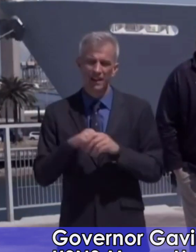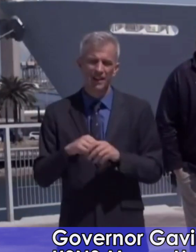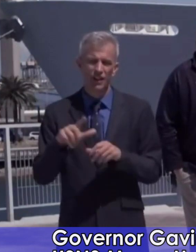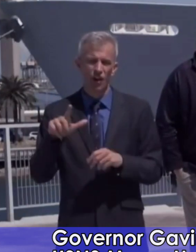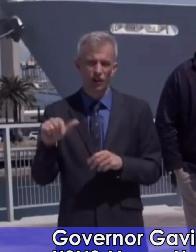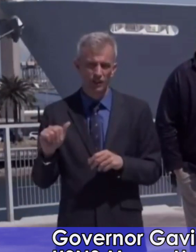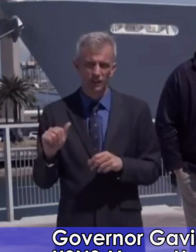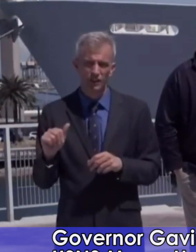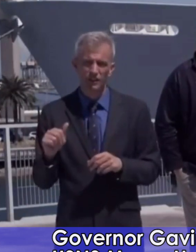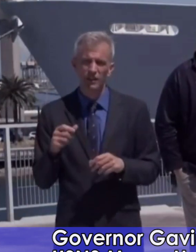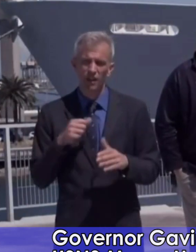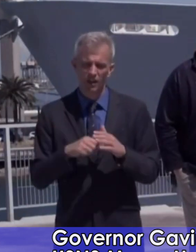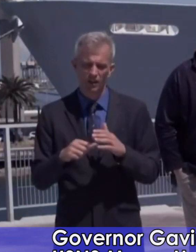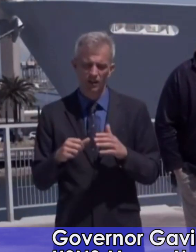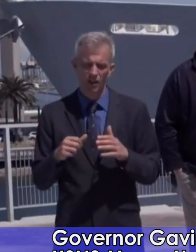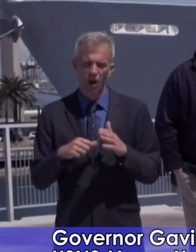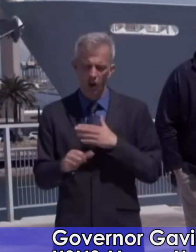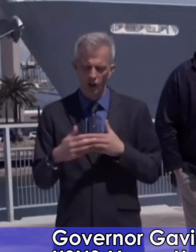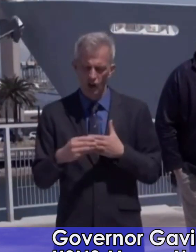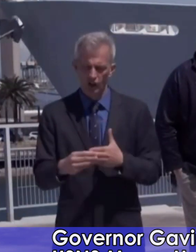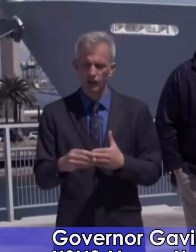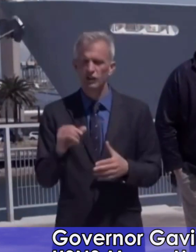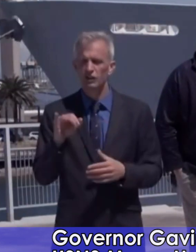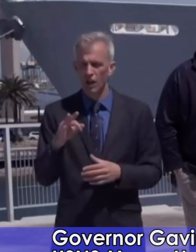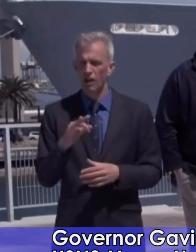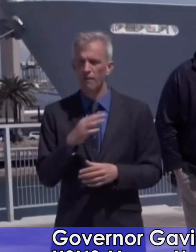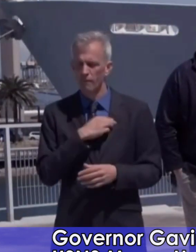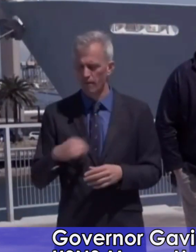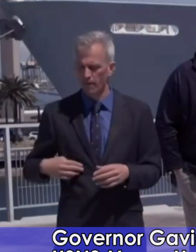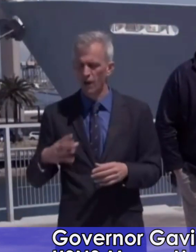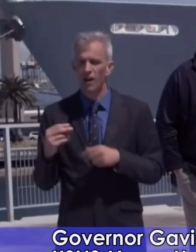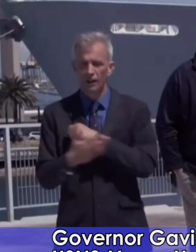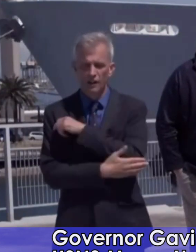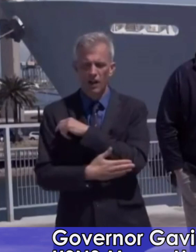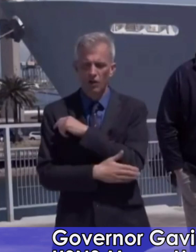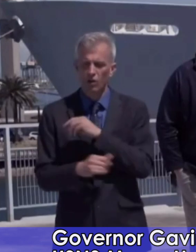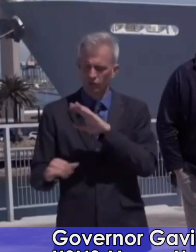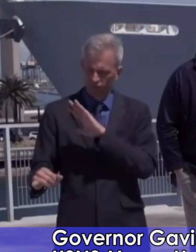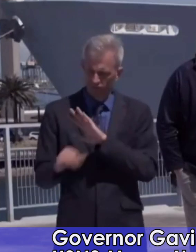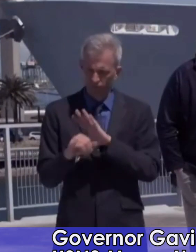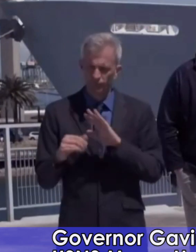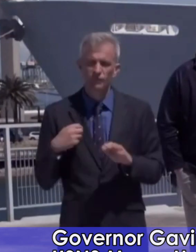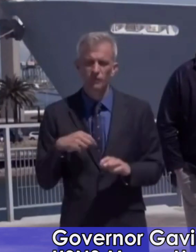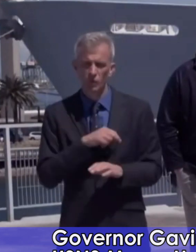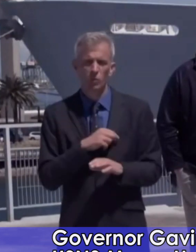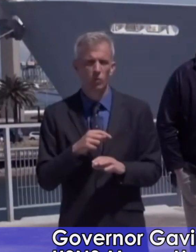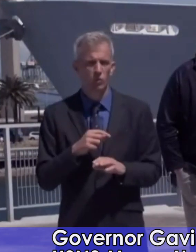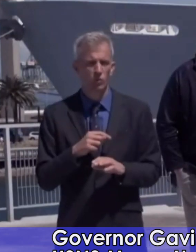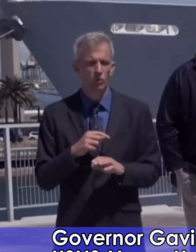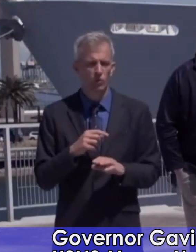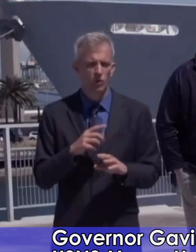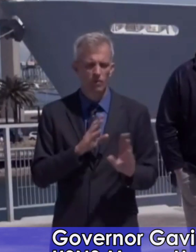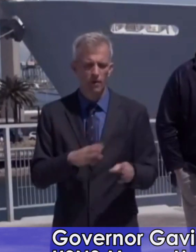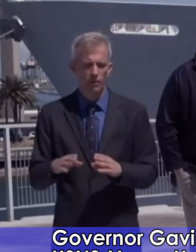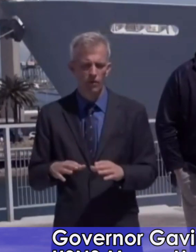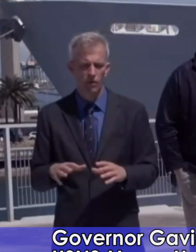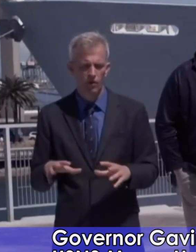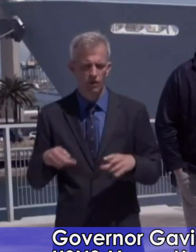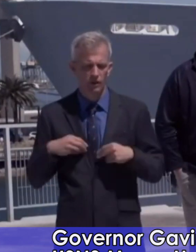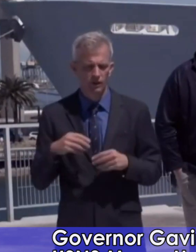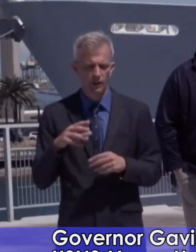leadership of Mayor Garcetti and the county, they have identified that they are prepared to take